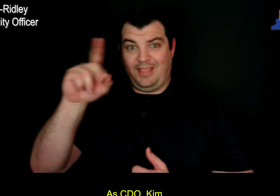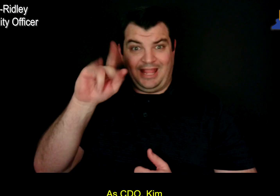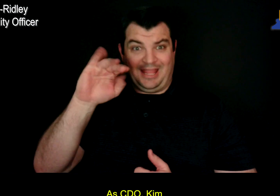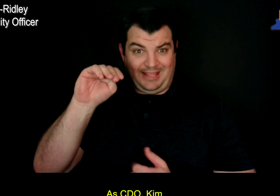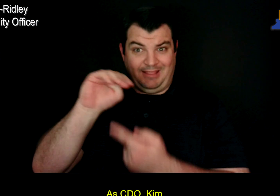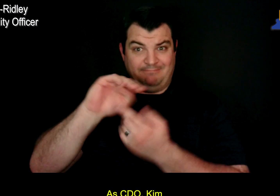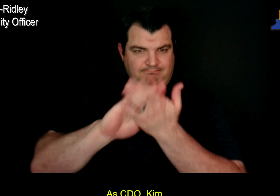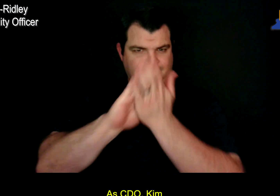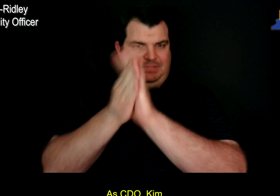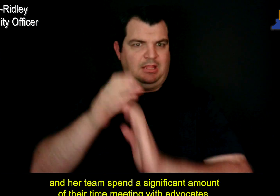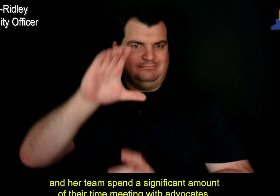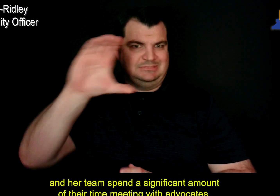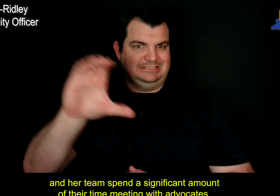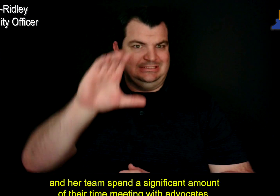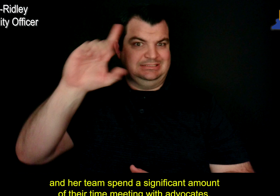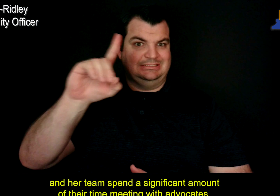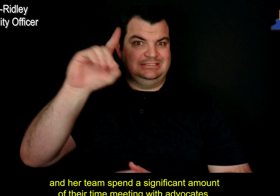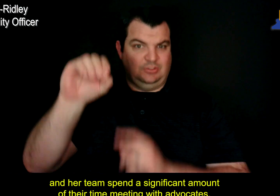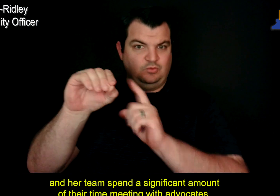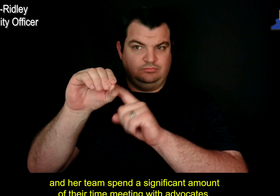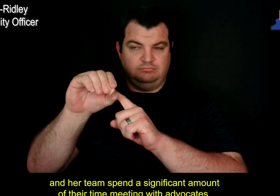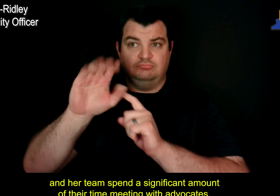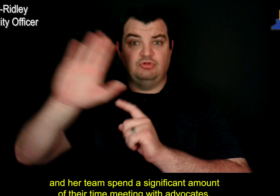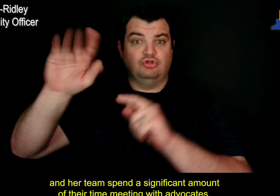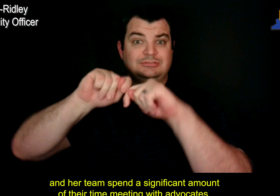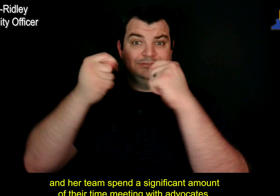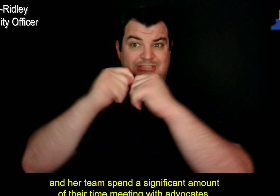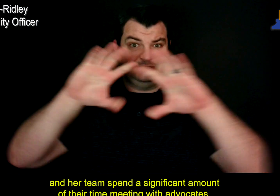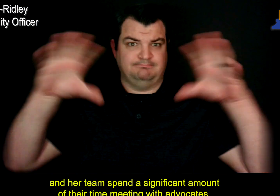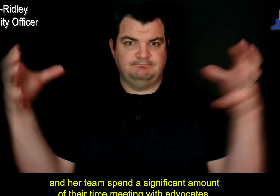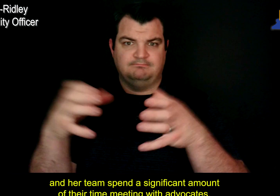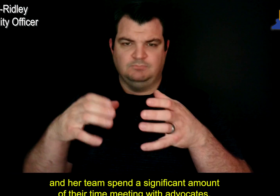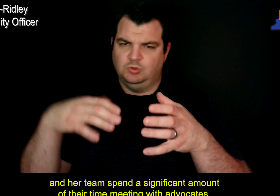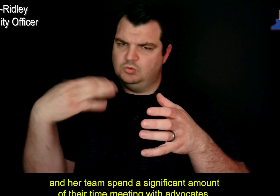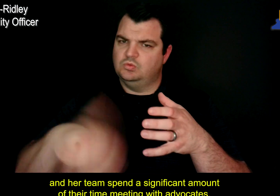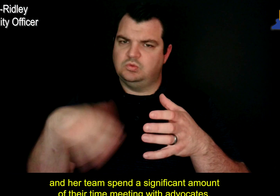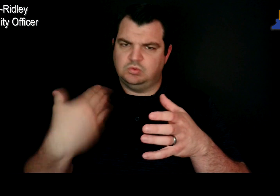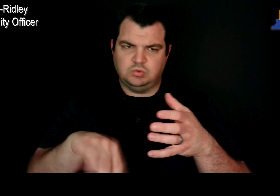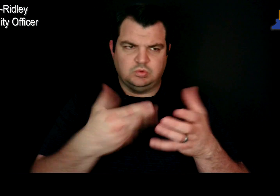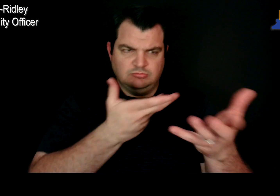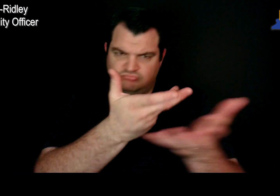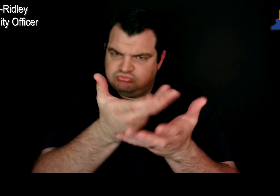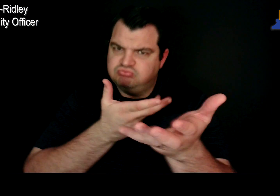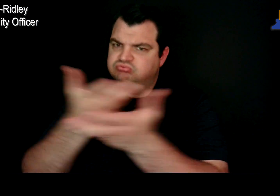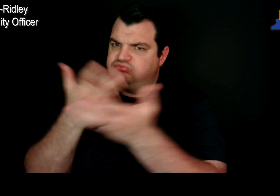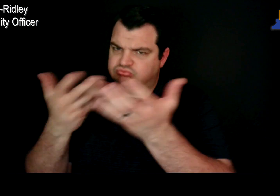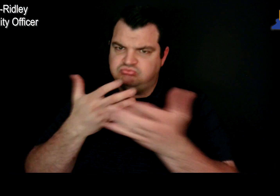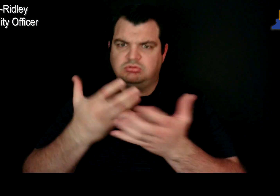As CDO, Kim and her team spend a significant amount of their time meeting with advocates,